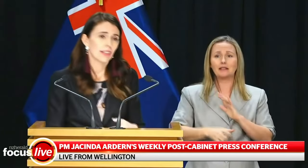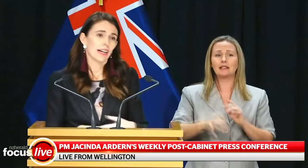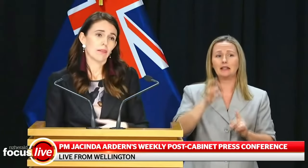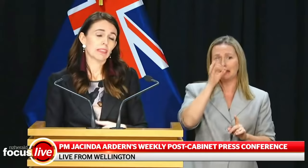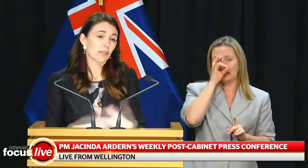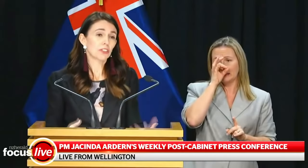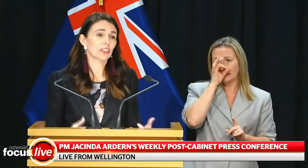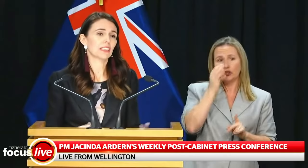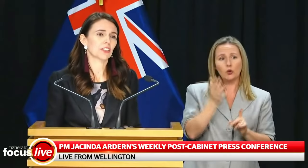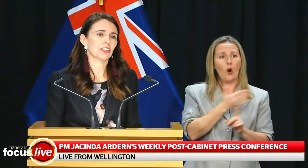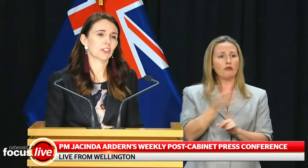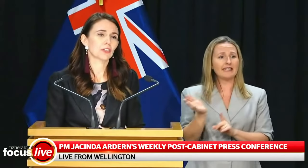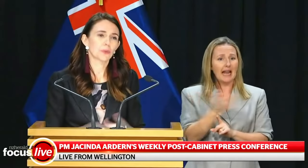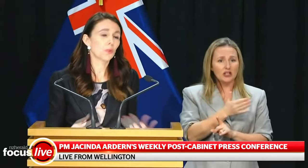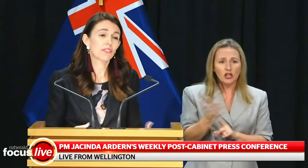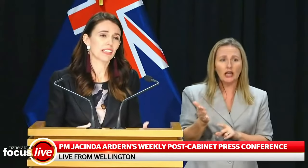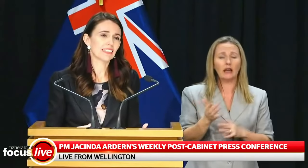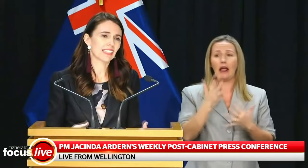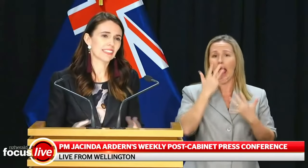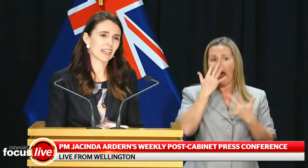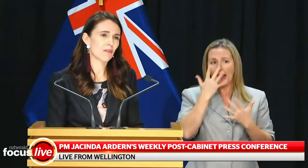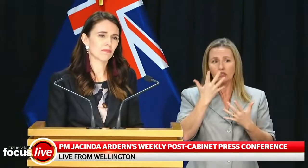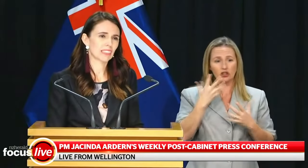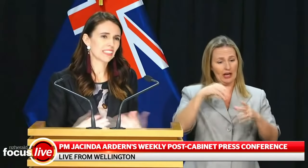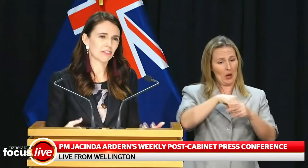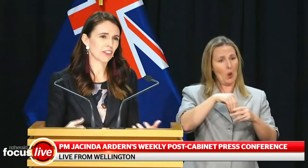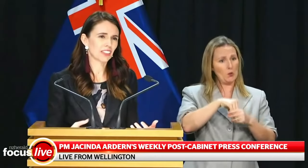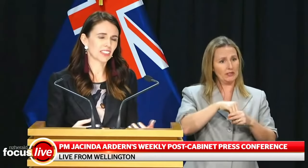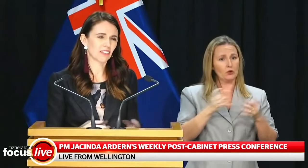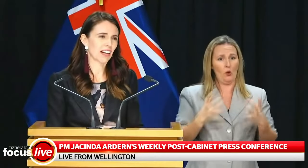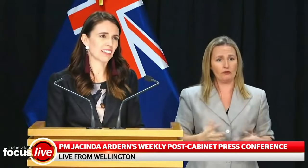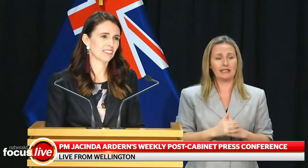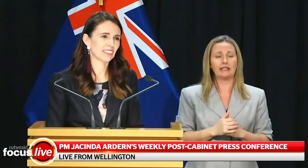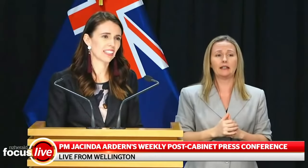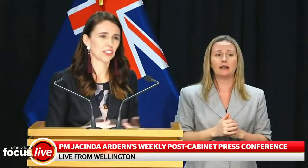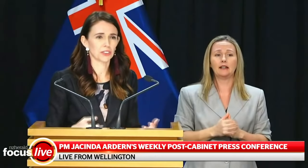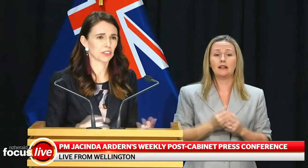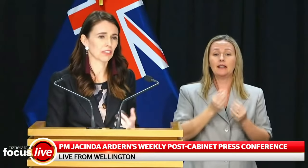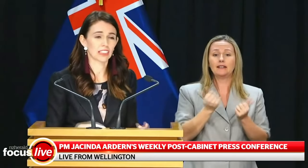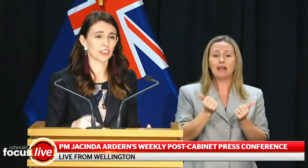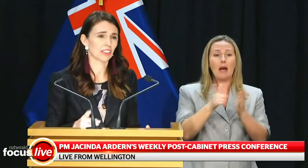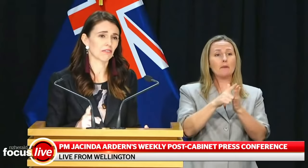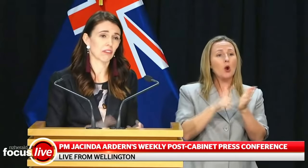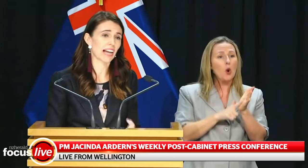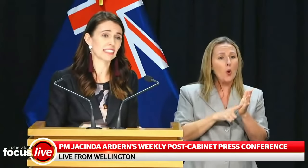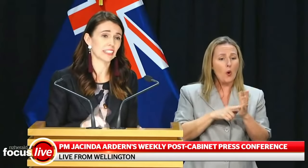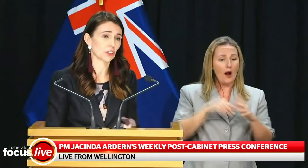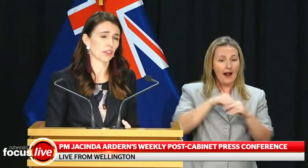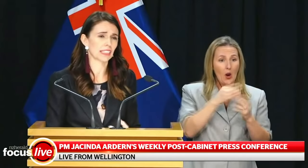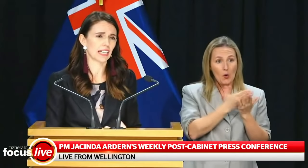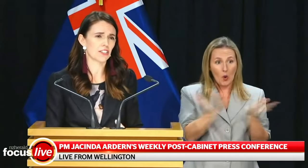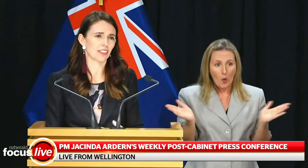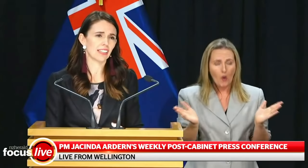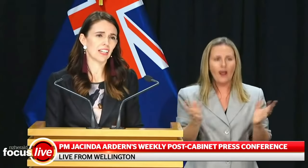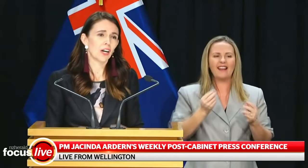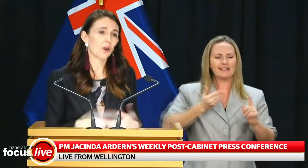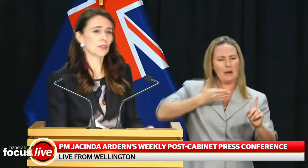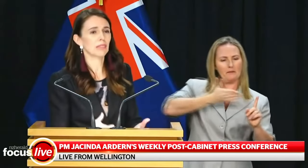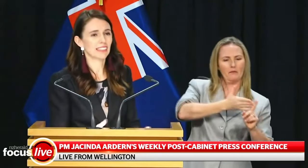age. Some jurisdictions include all of these, and some tend to focus around issues of religion, race, sexual